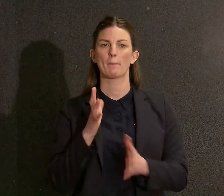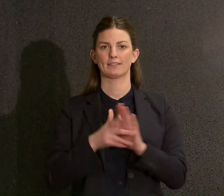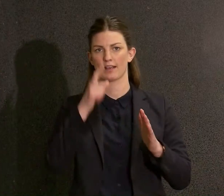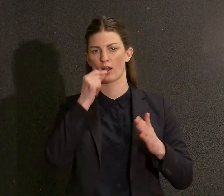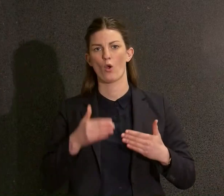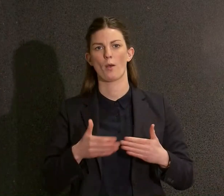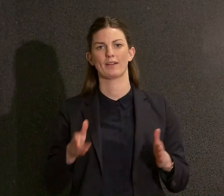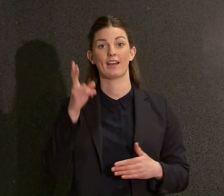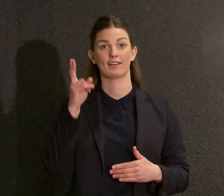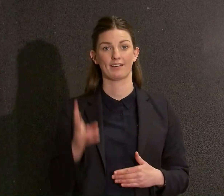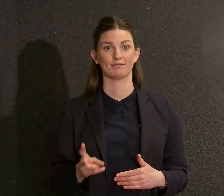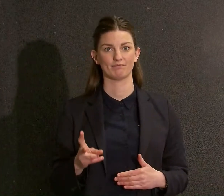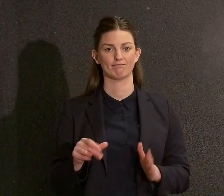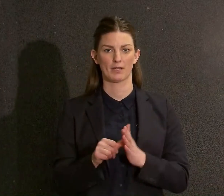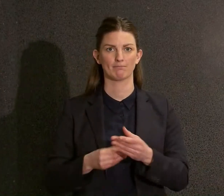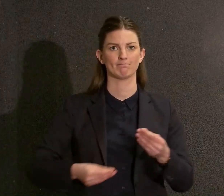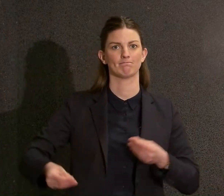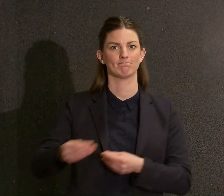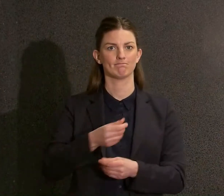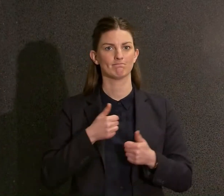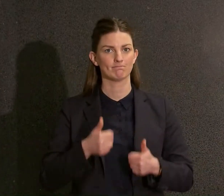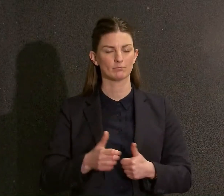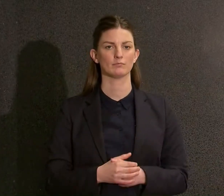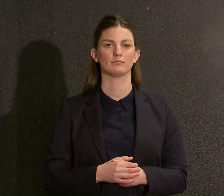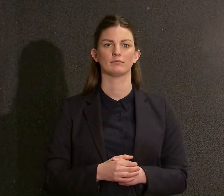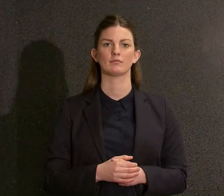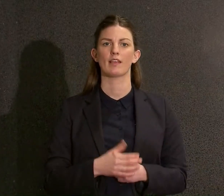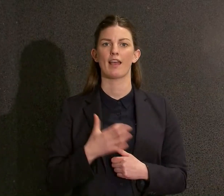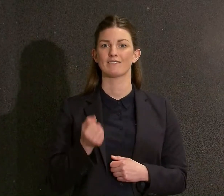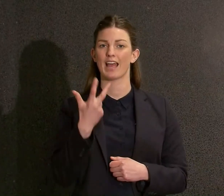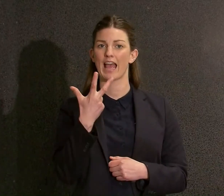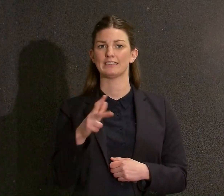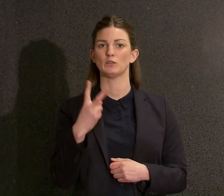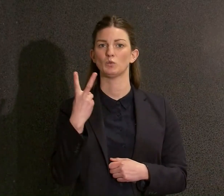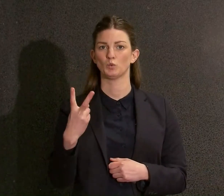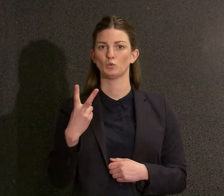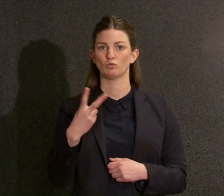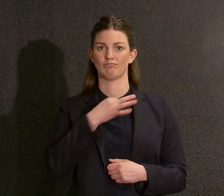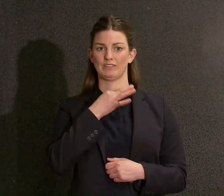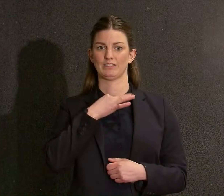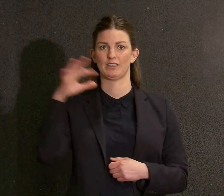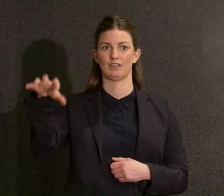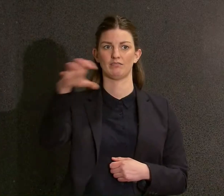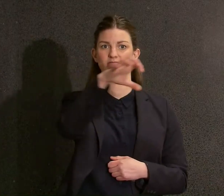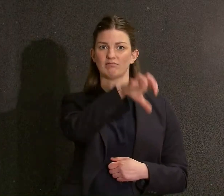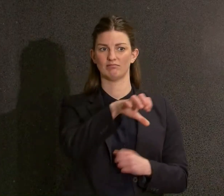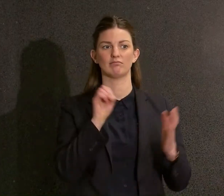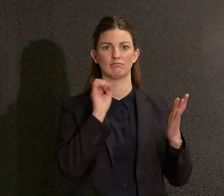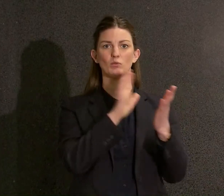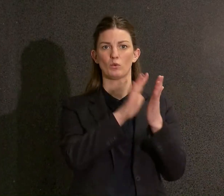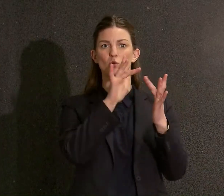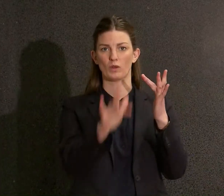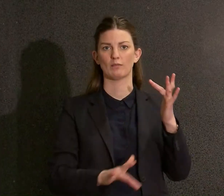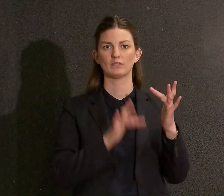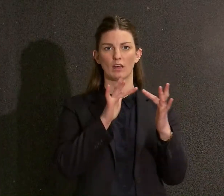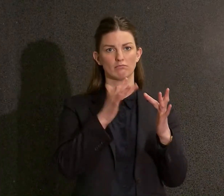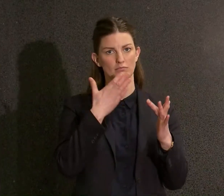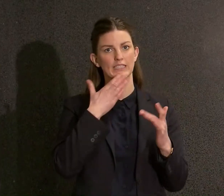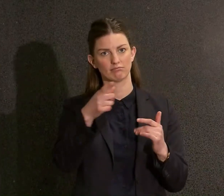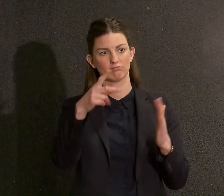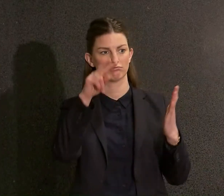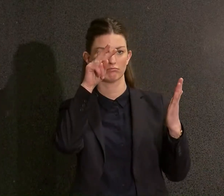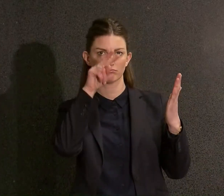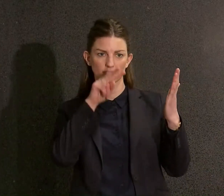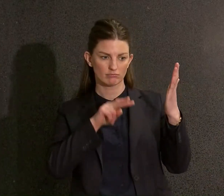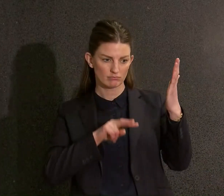up again. There are some 82 exposure sites that are linked to this outbreak. I would commend to all Victorians